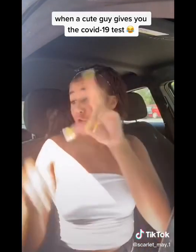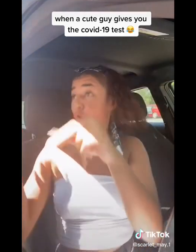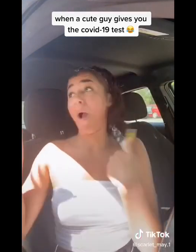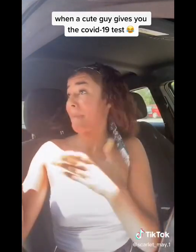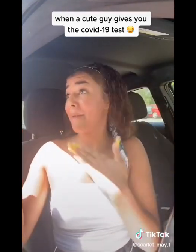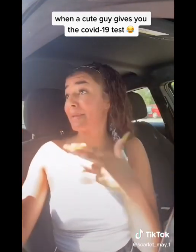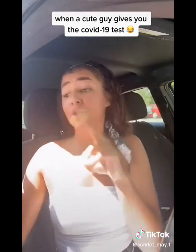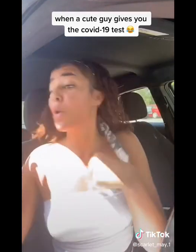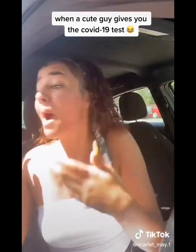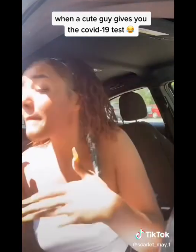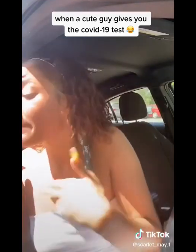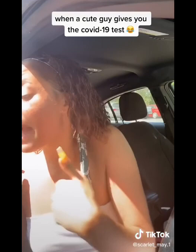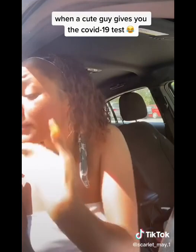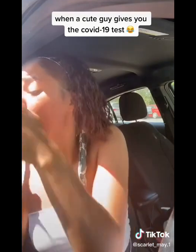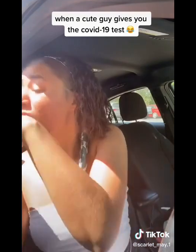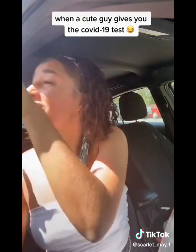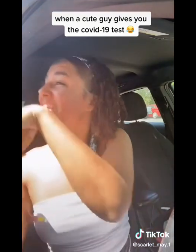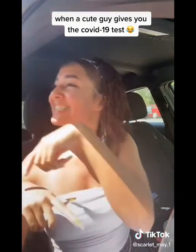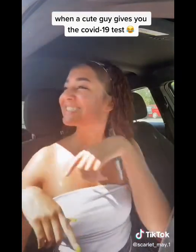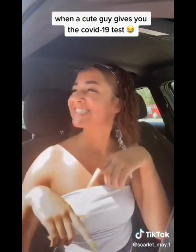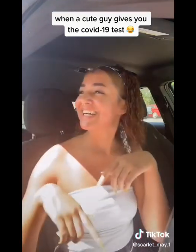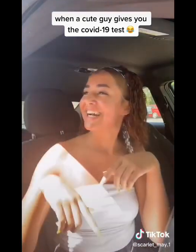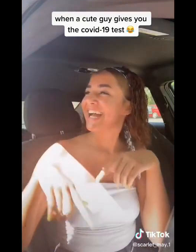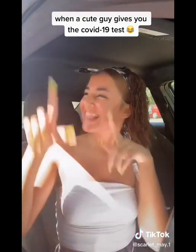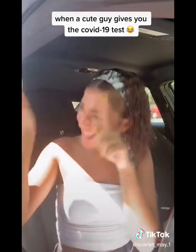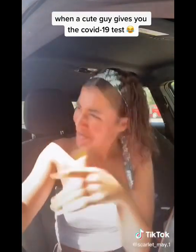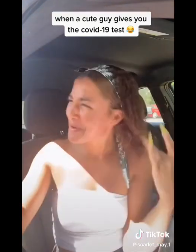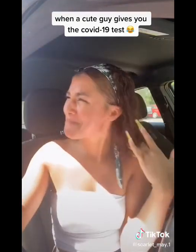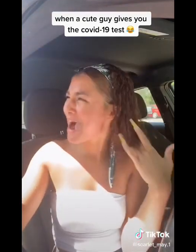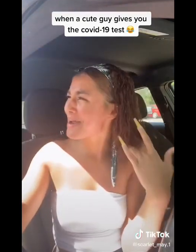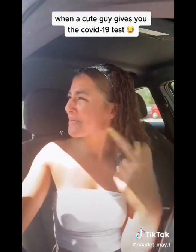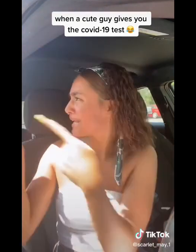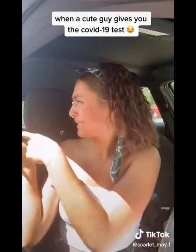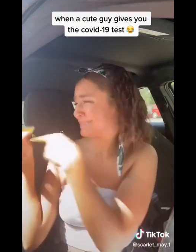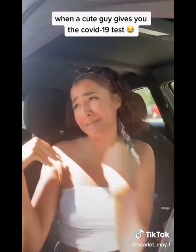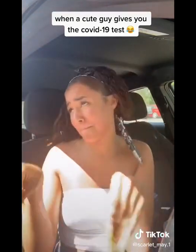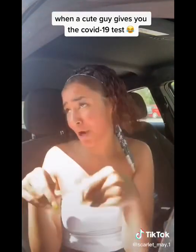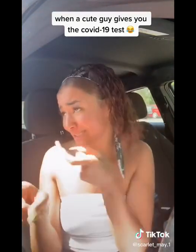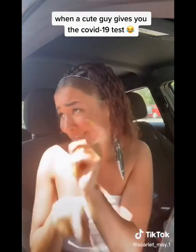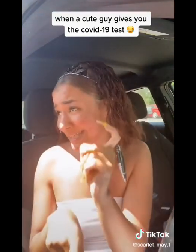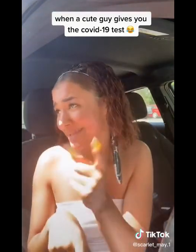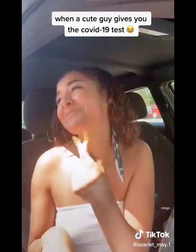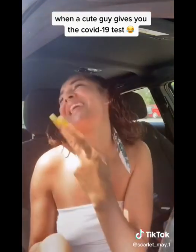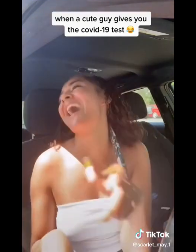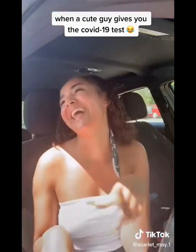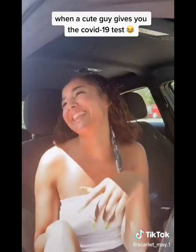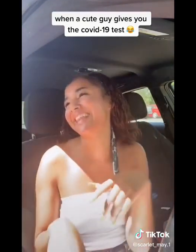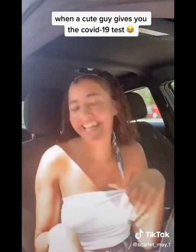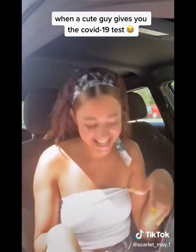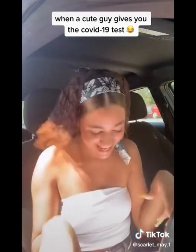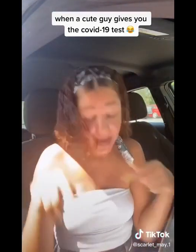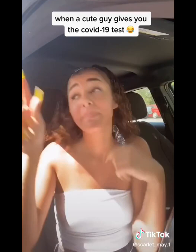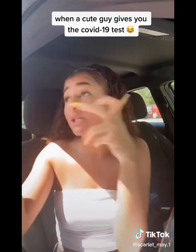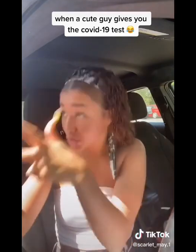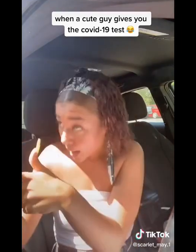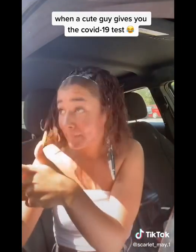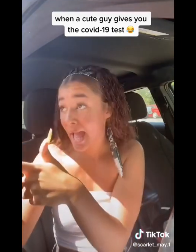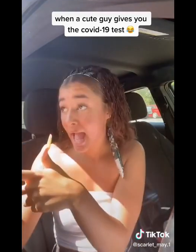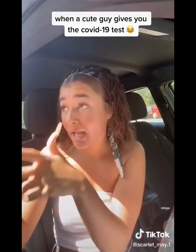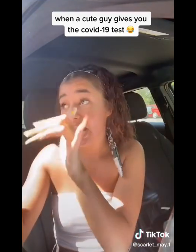I'm happy. I'm happy. I'm good with all of this. Like, are you a model? Like, is this a marketing scheme? What the hell? Because I'll be back if that's